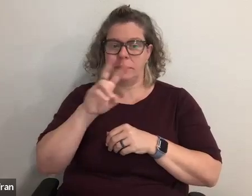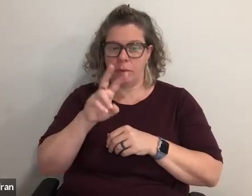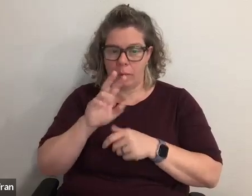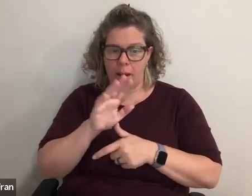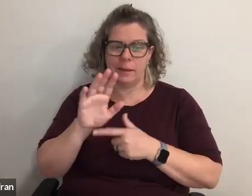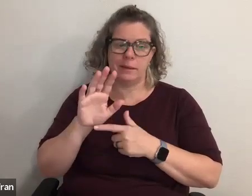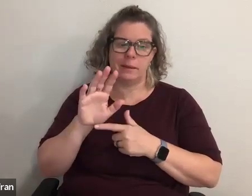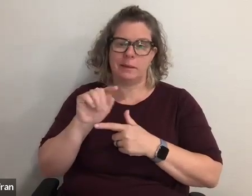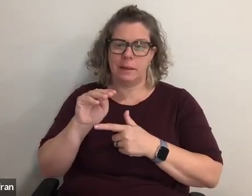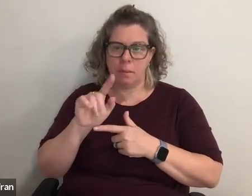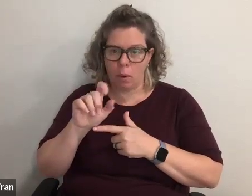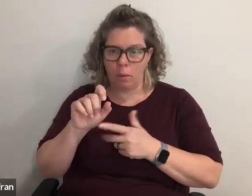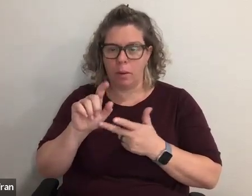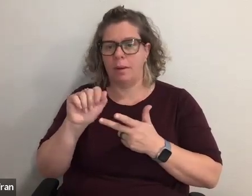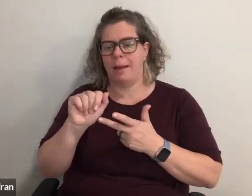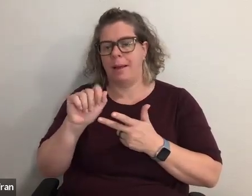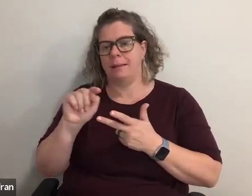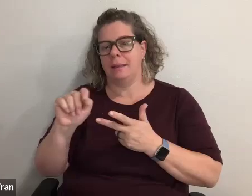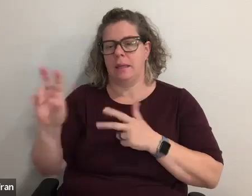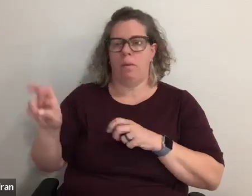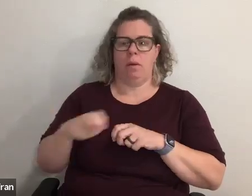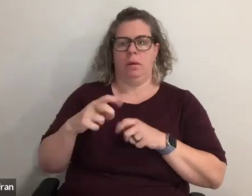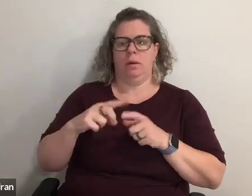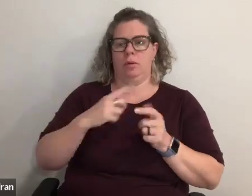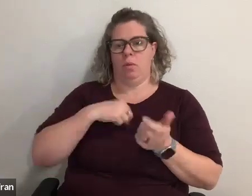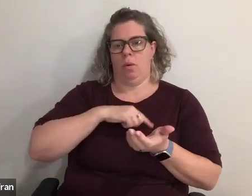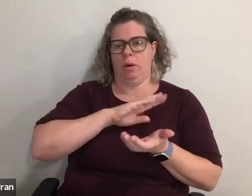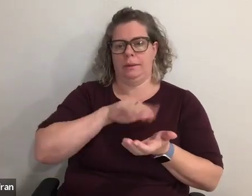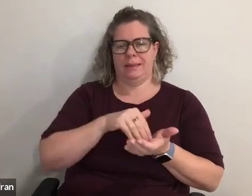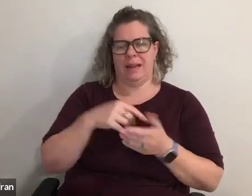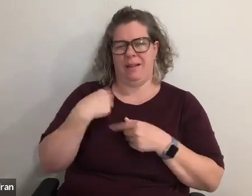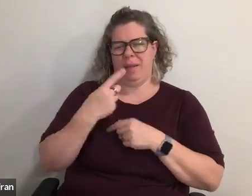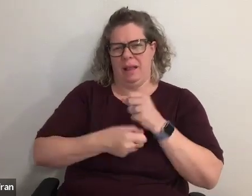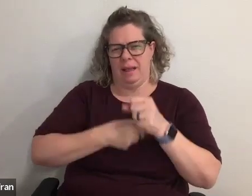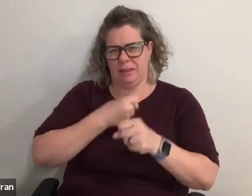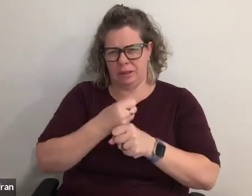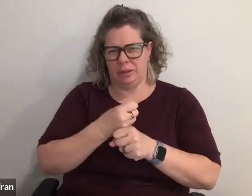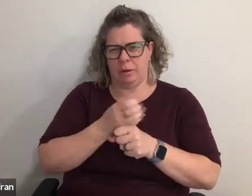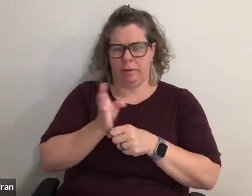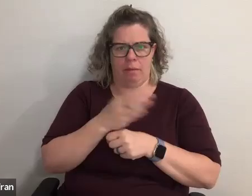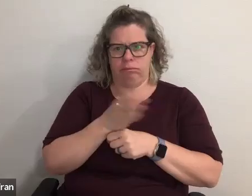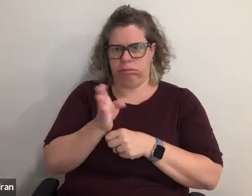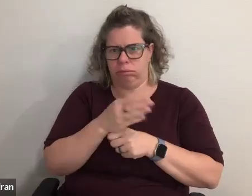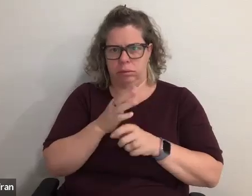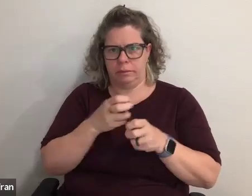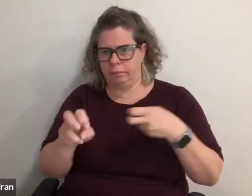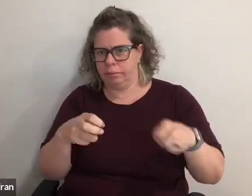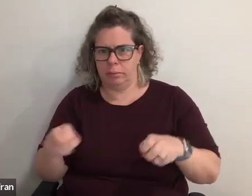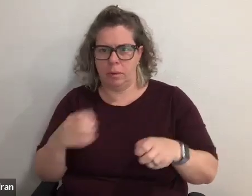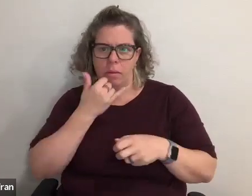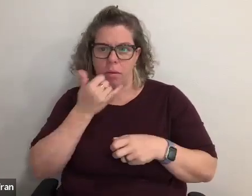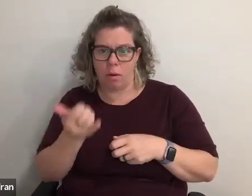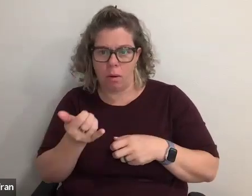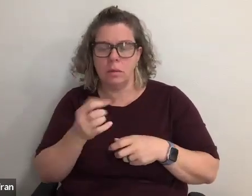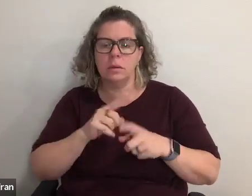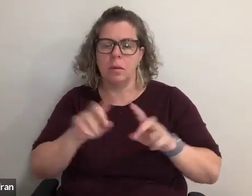and AT&T will now route to us. It hasn't always been that way. Over the last year, they've been adjusting these for